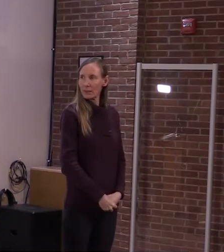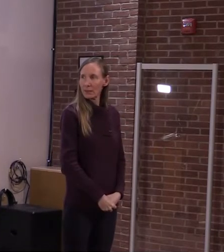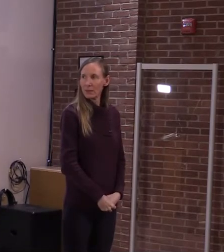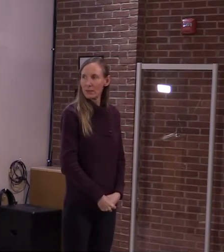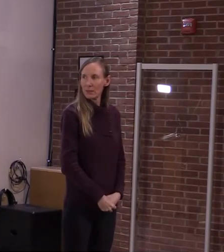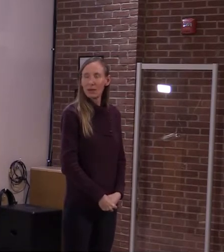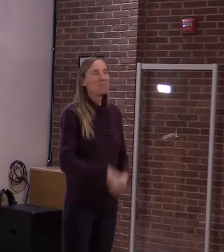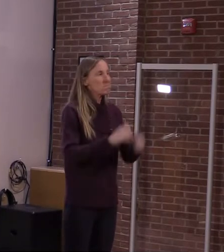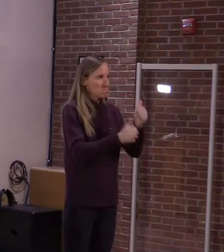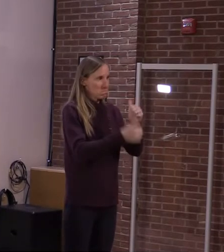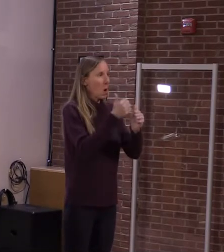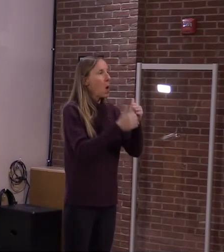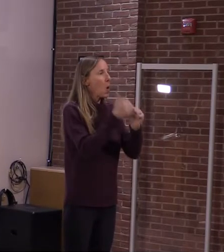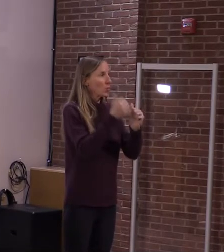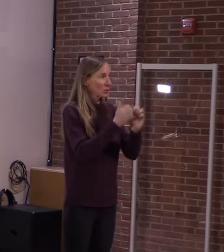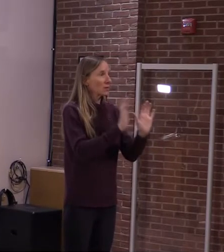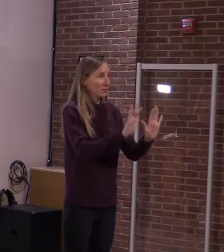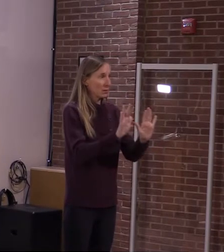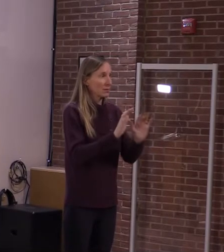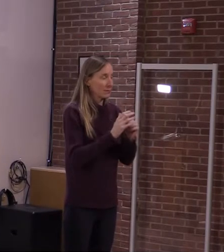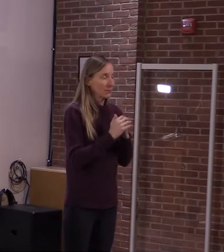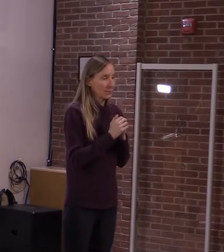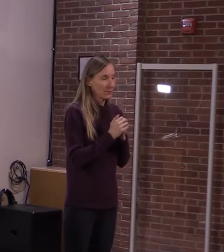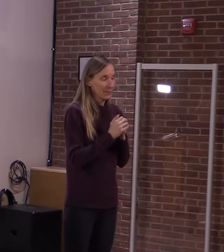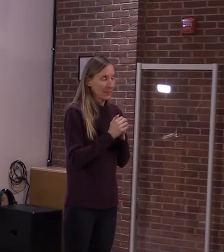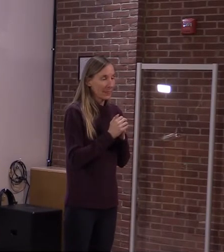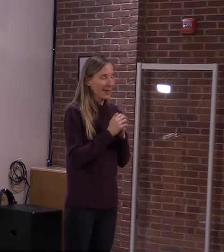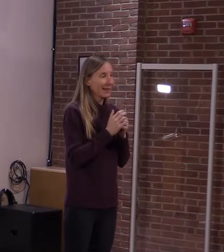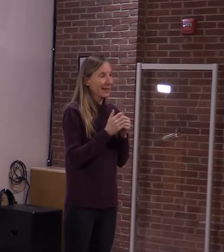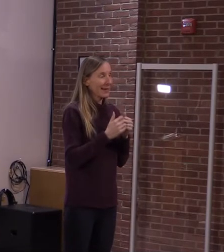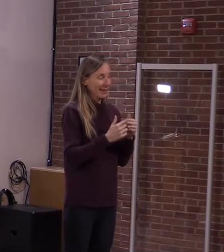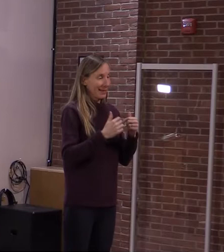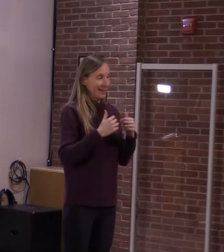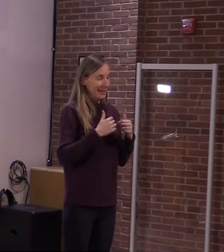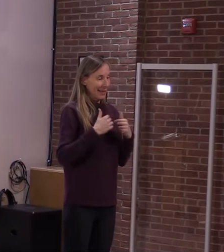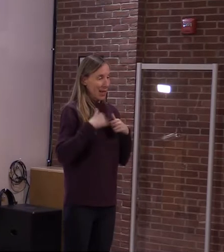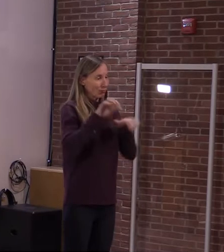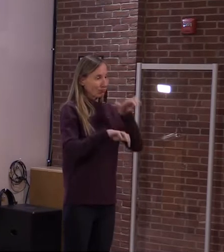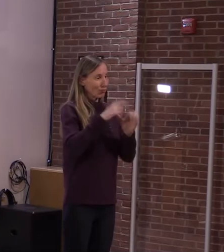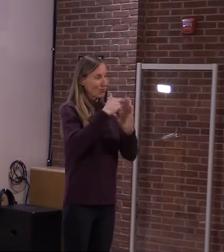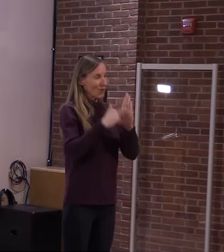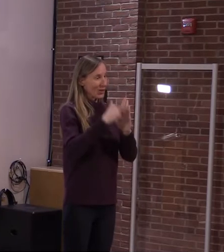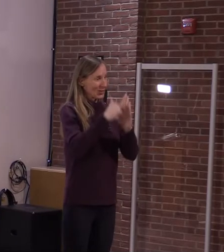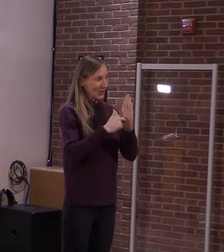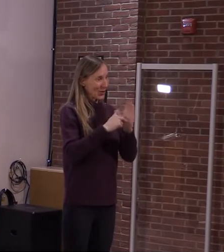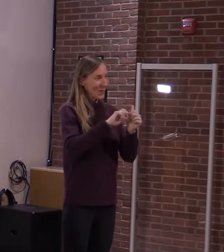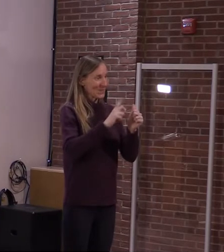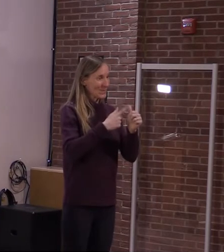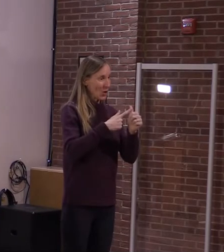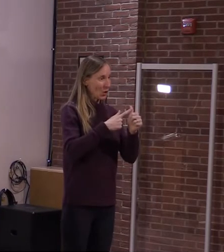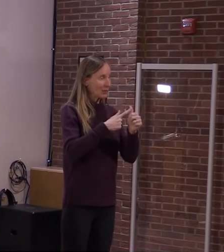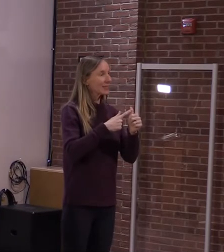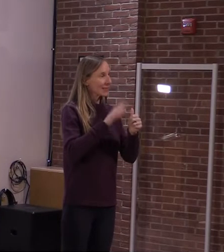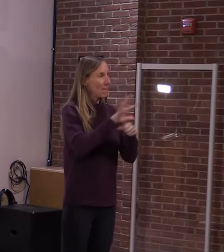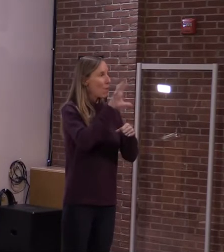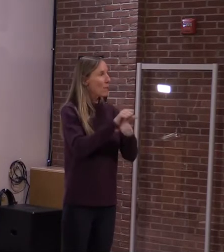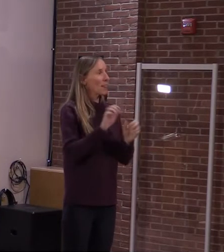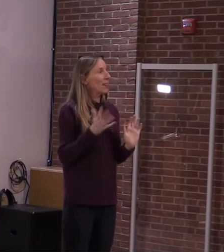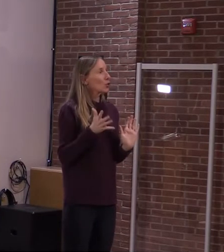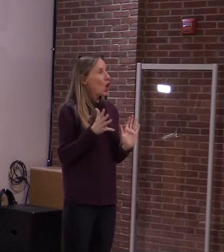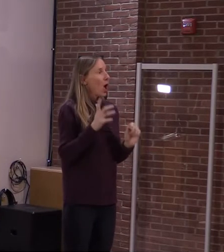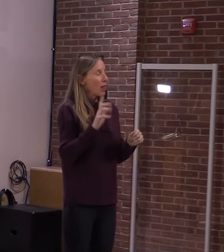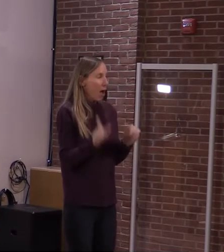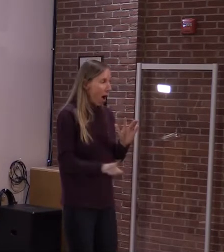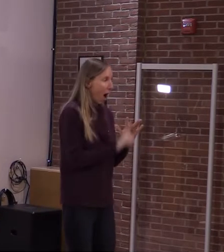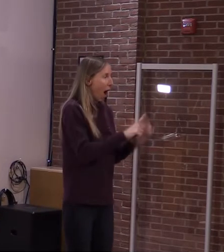In the majority of cases, when you go for your first dose, you schedule your second dose. So it would be at